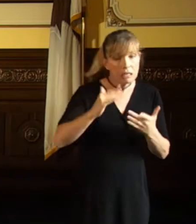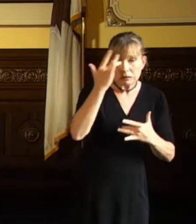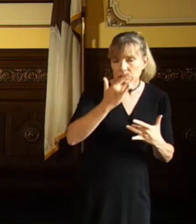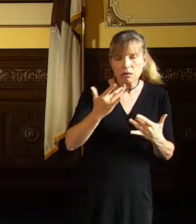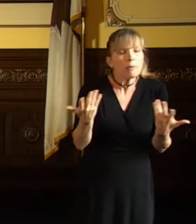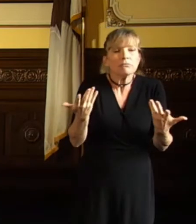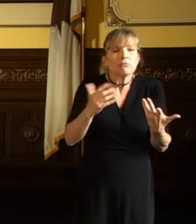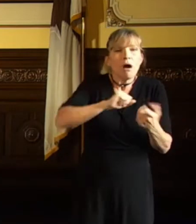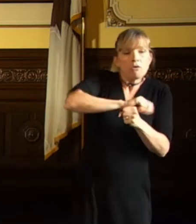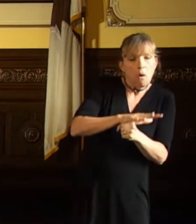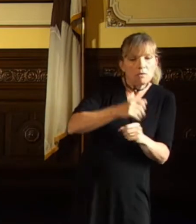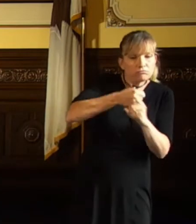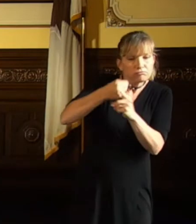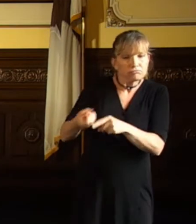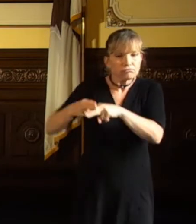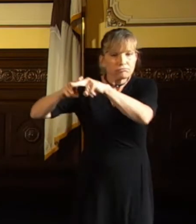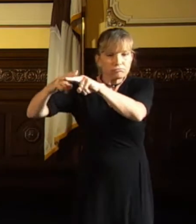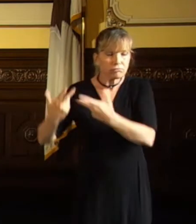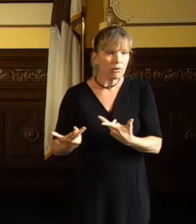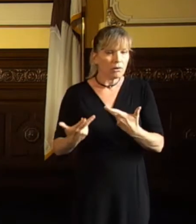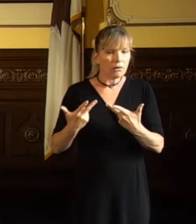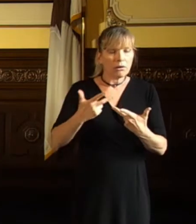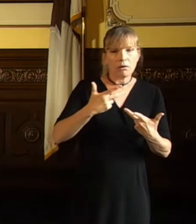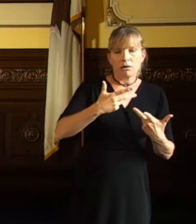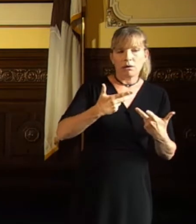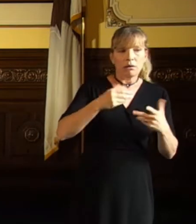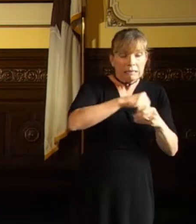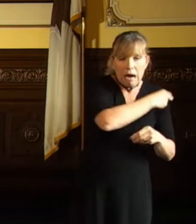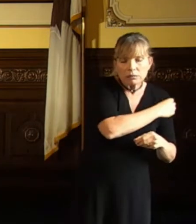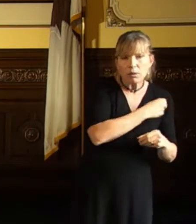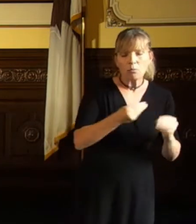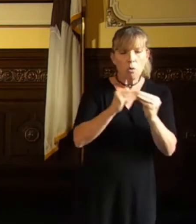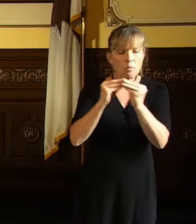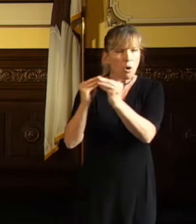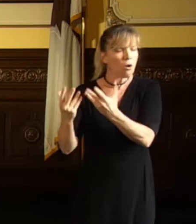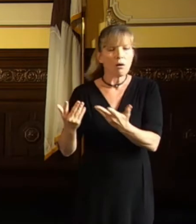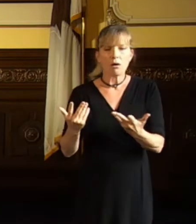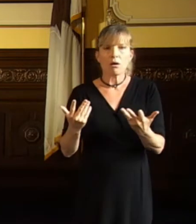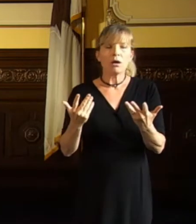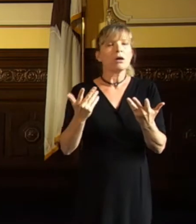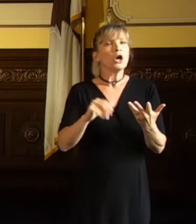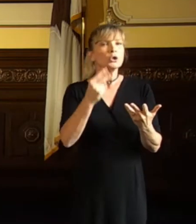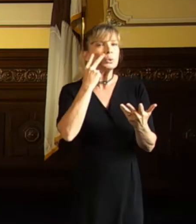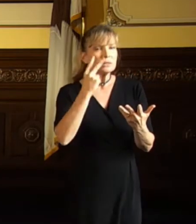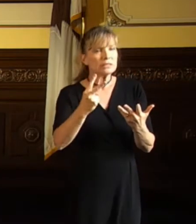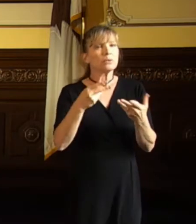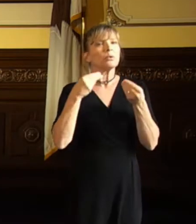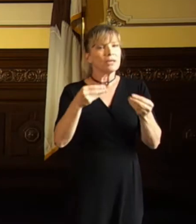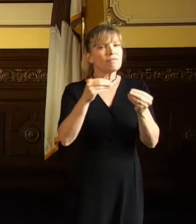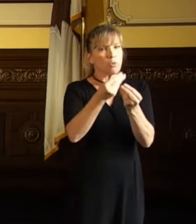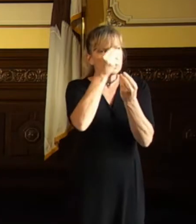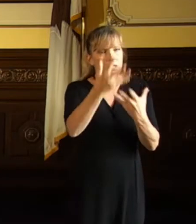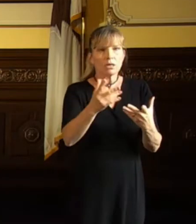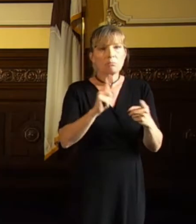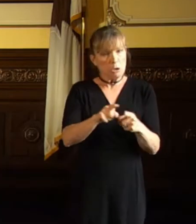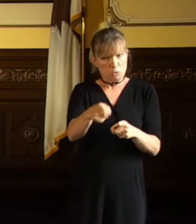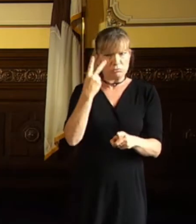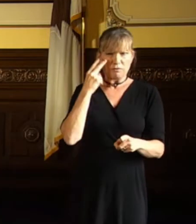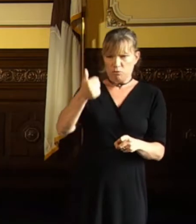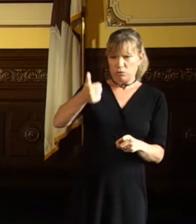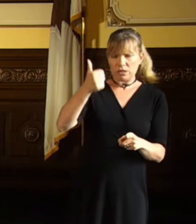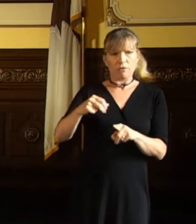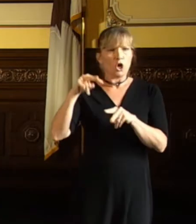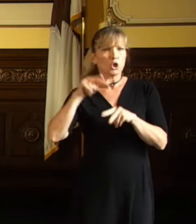with COVID-19, the number of people who end up in a hospital. And you'll see as we move forward, and we'll provide you with more data, but you can see it yourself if you go to